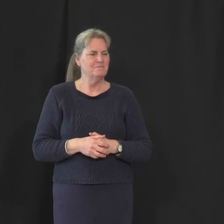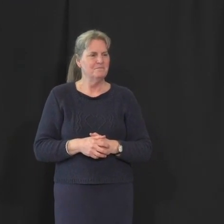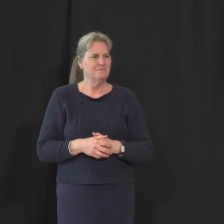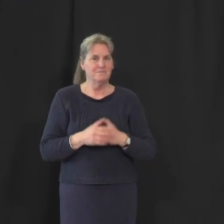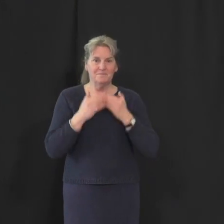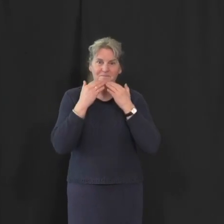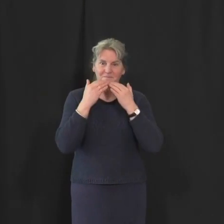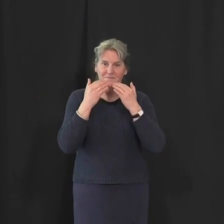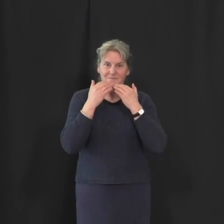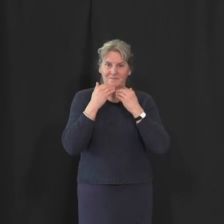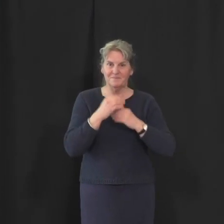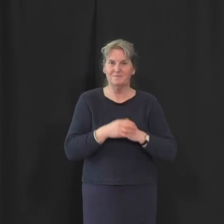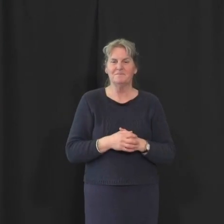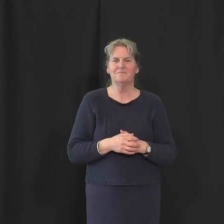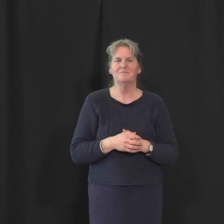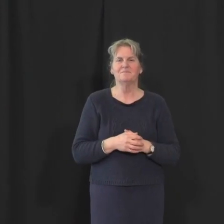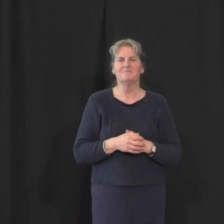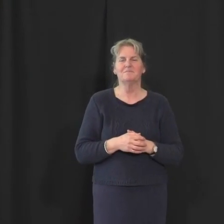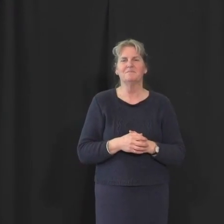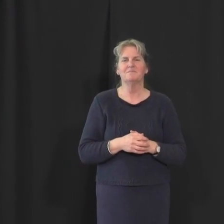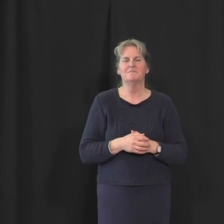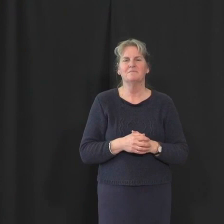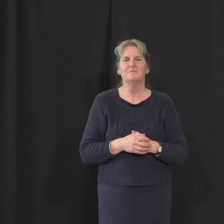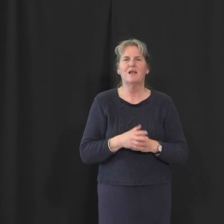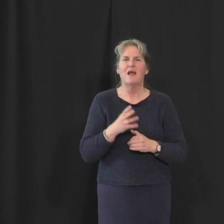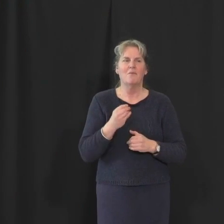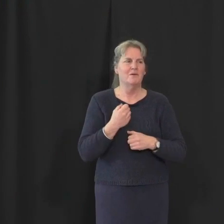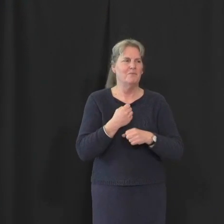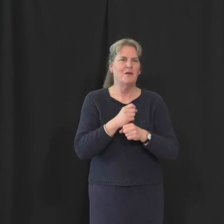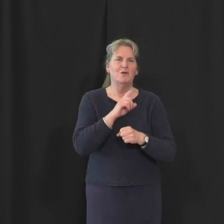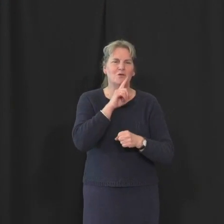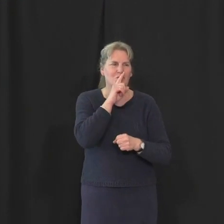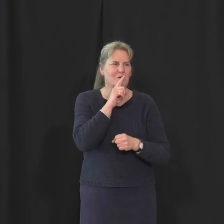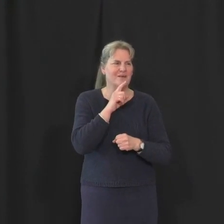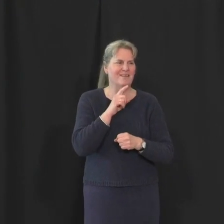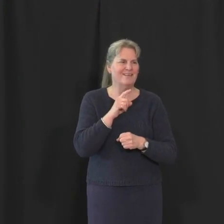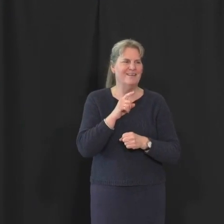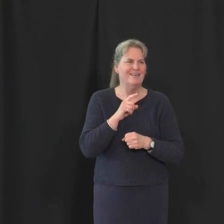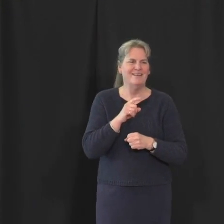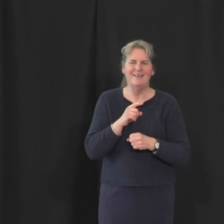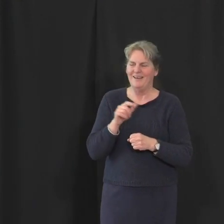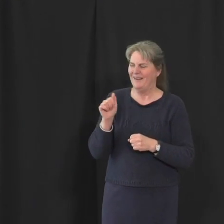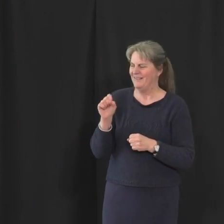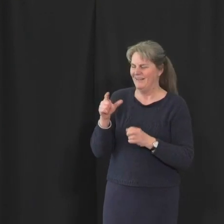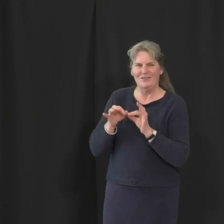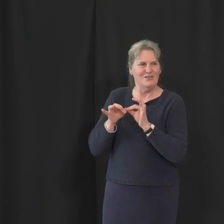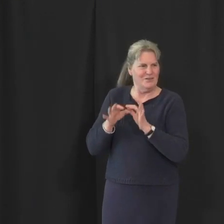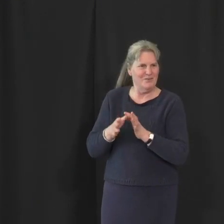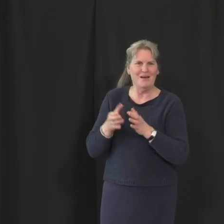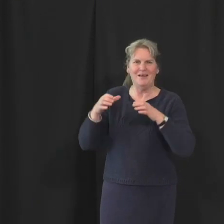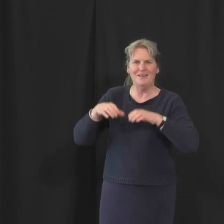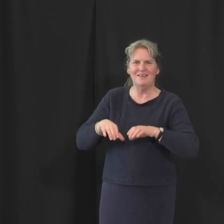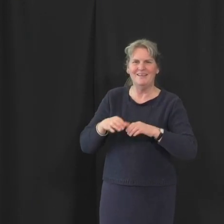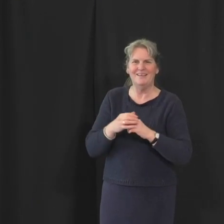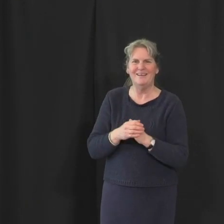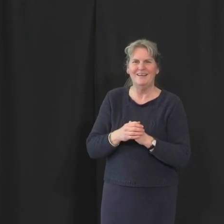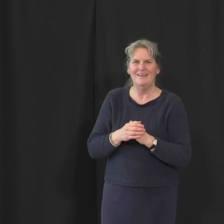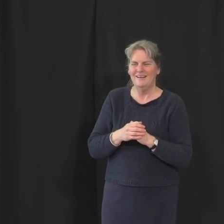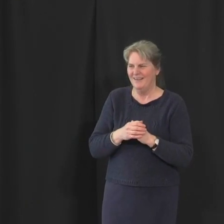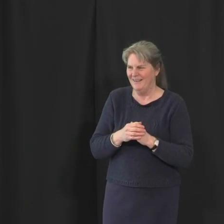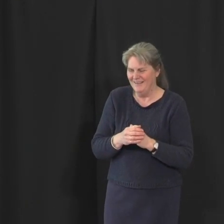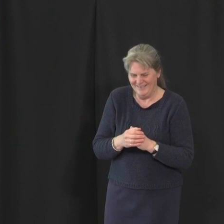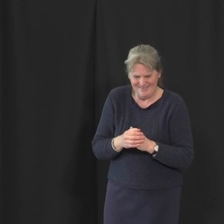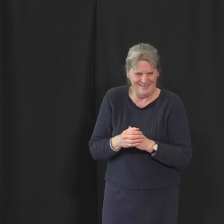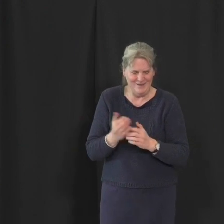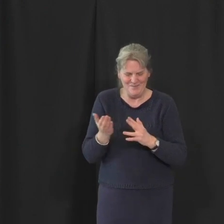Thank you, Premier Silver. I just wanted to make sure my ASL translator had a chance for a quick break.